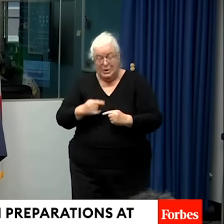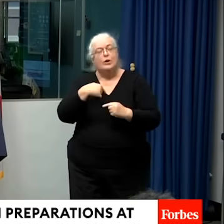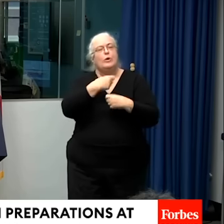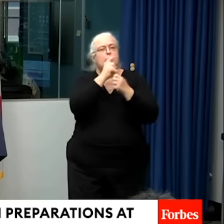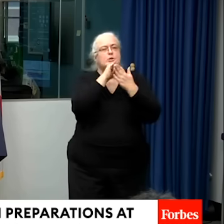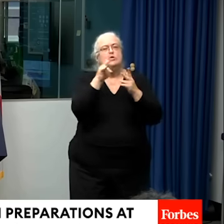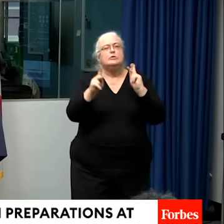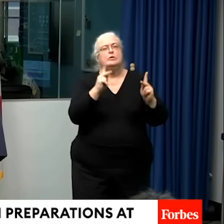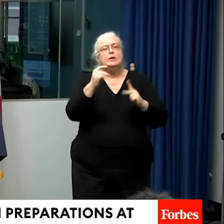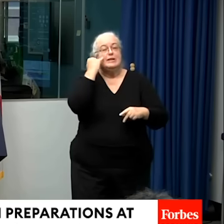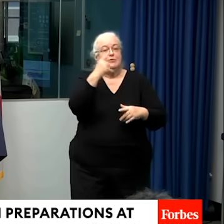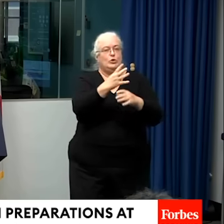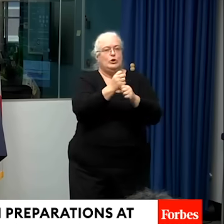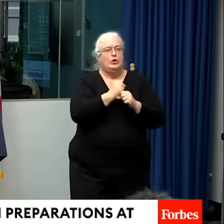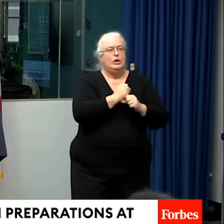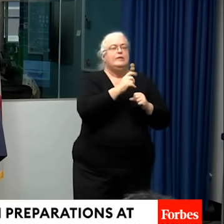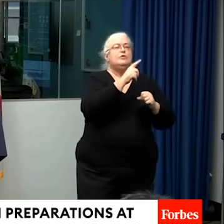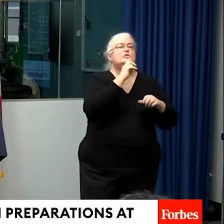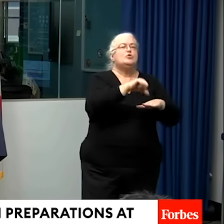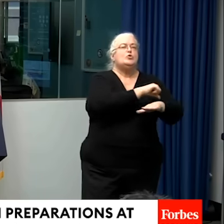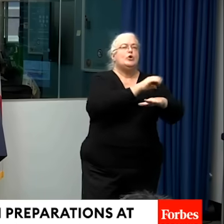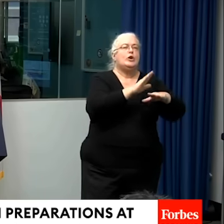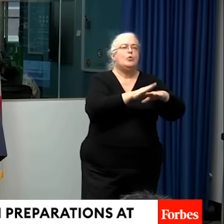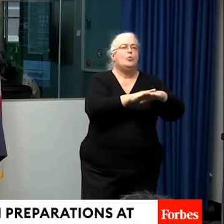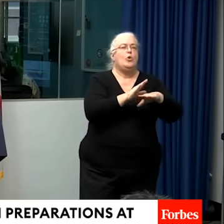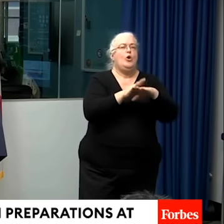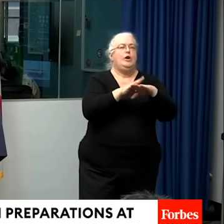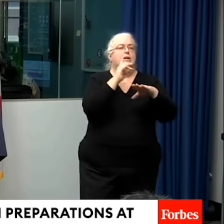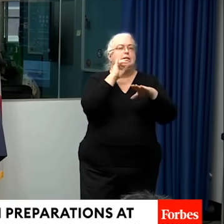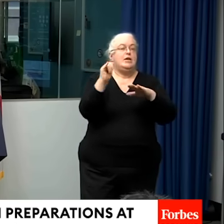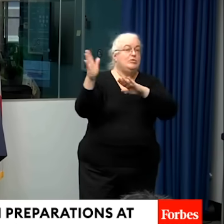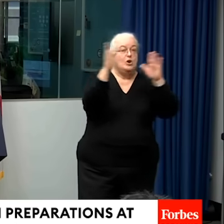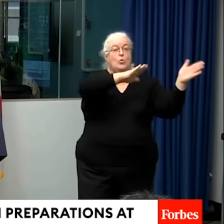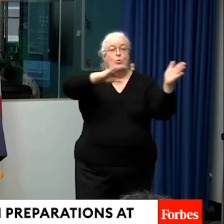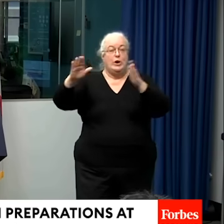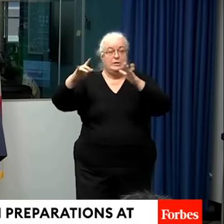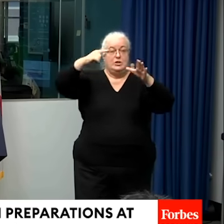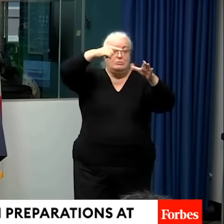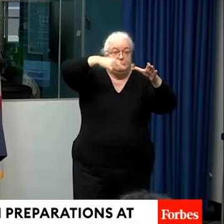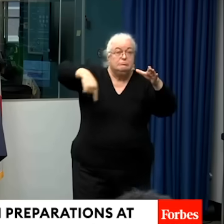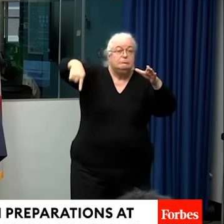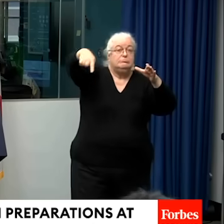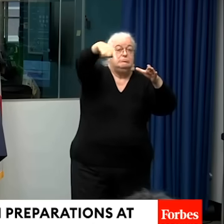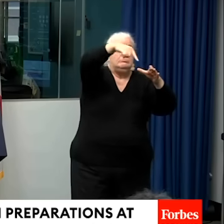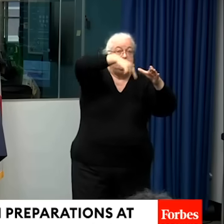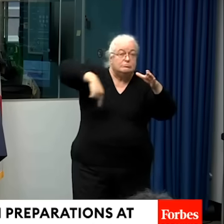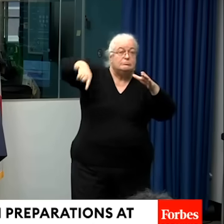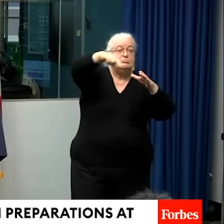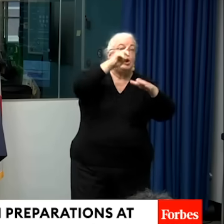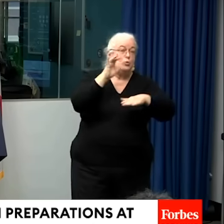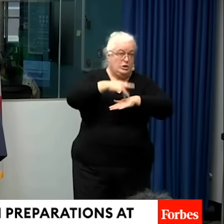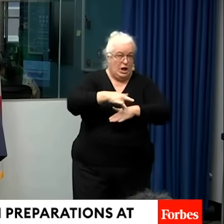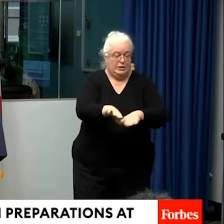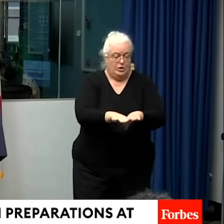people understand, if you're receiving a tornado warning, there are winds aloft that are circulating and coming into contact with the ground. So please